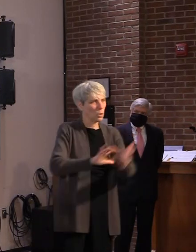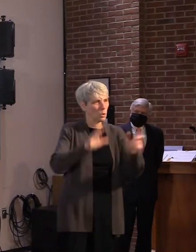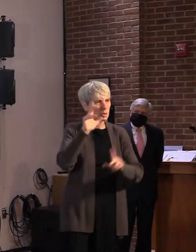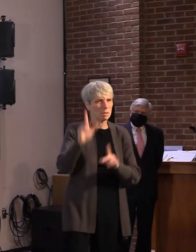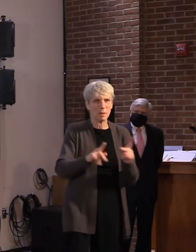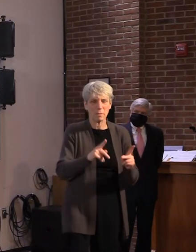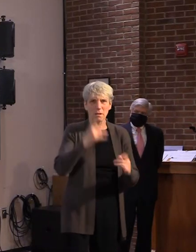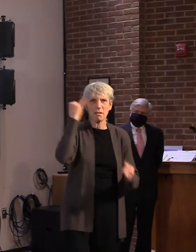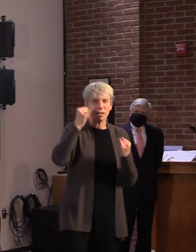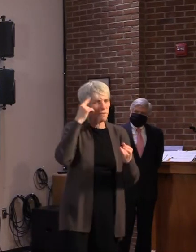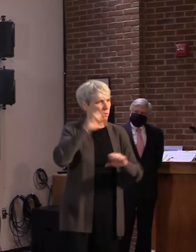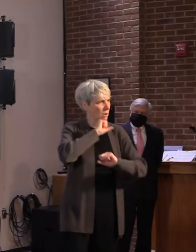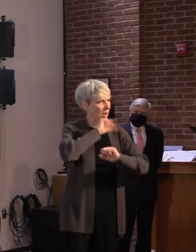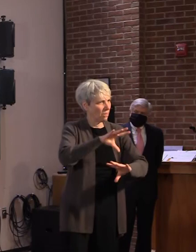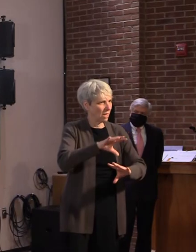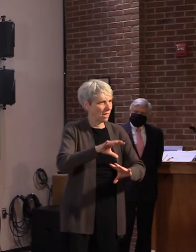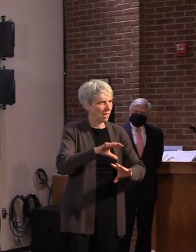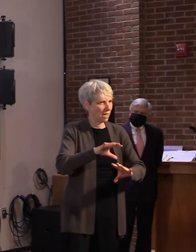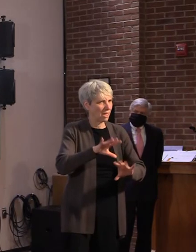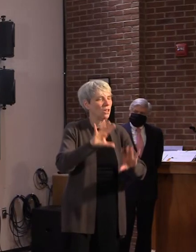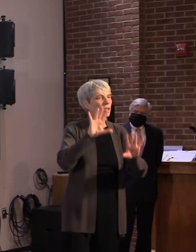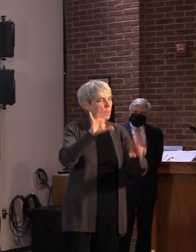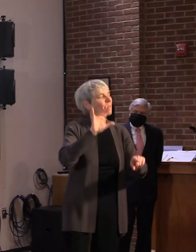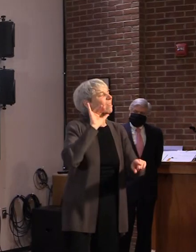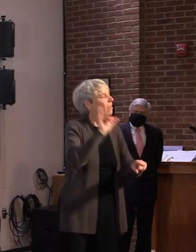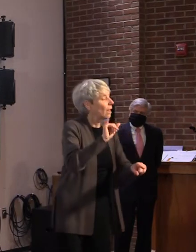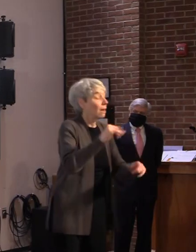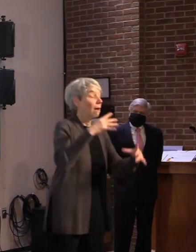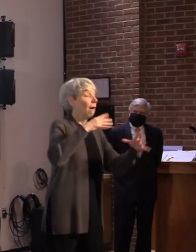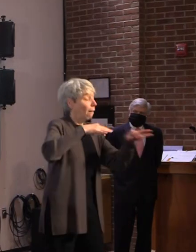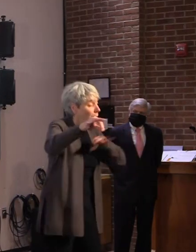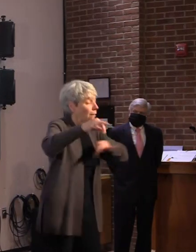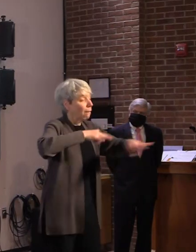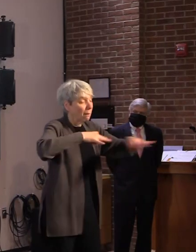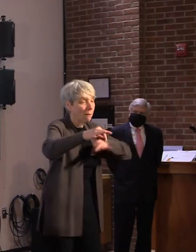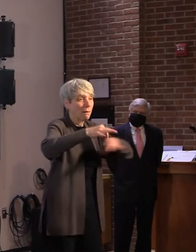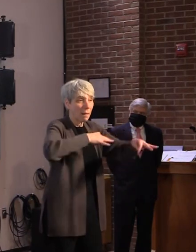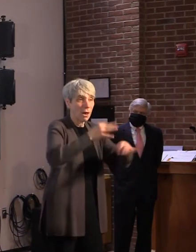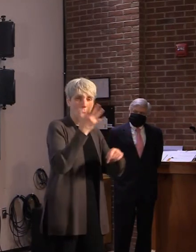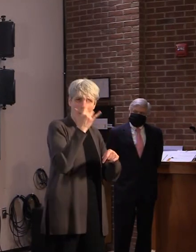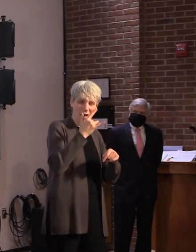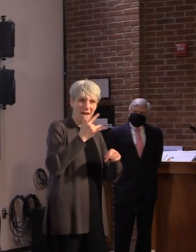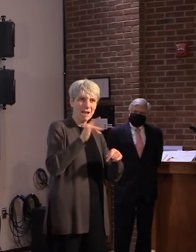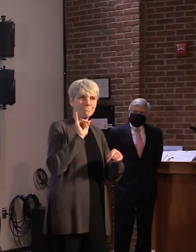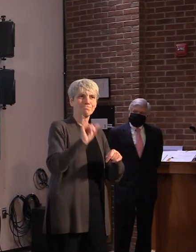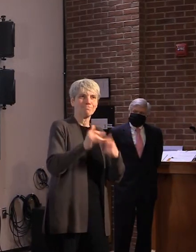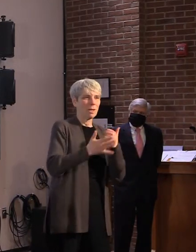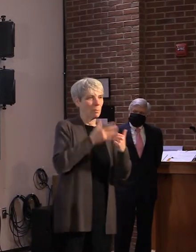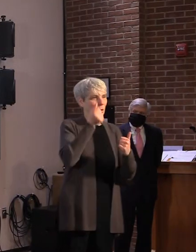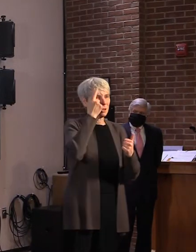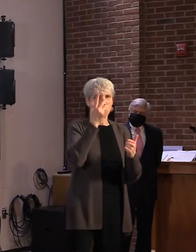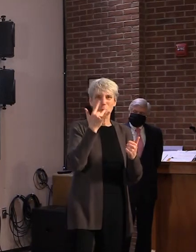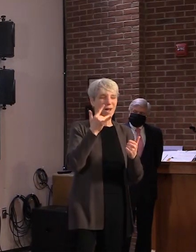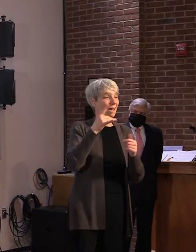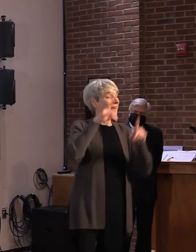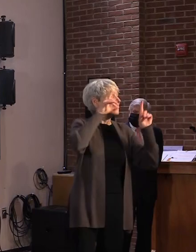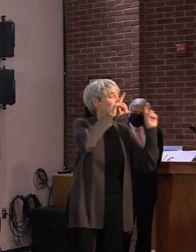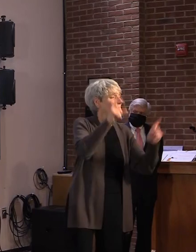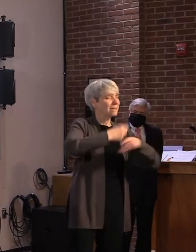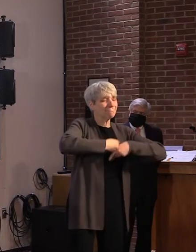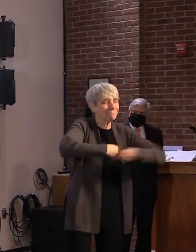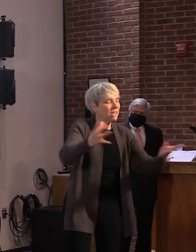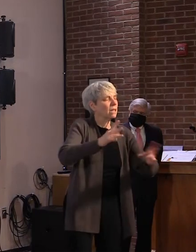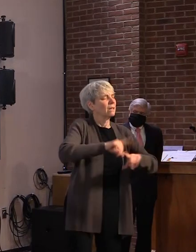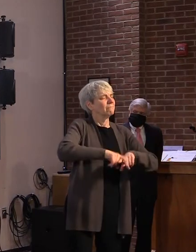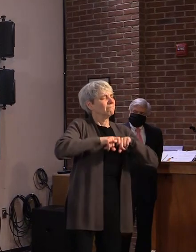not to embark on testing the whole state of Vermont right now, just because we have tests that are available that have improved in their